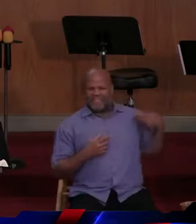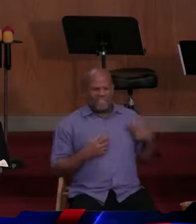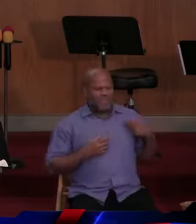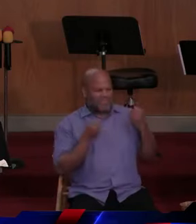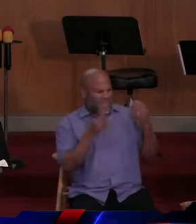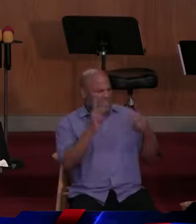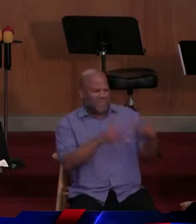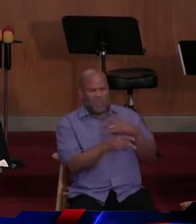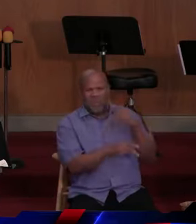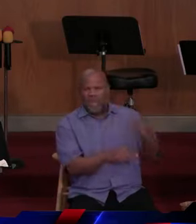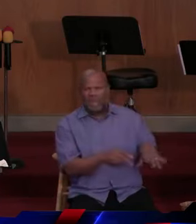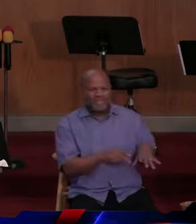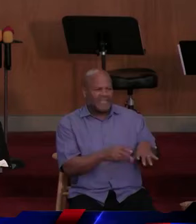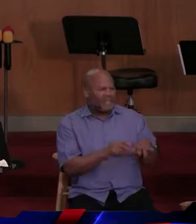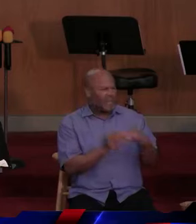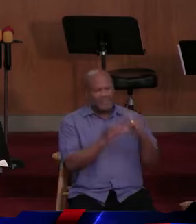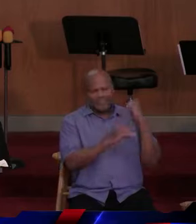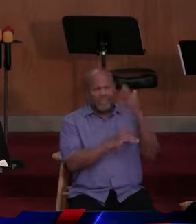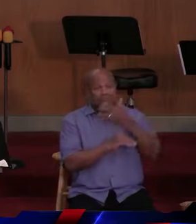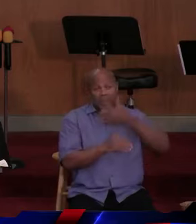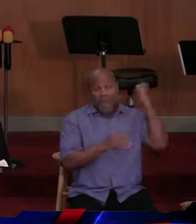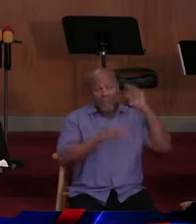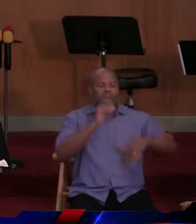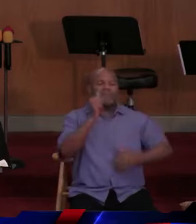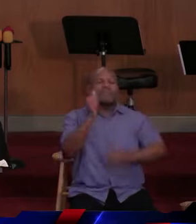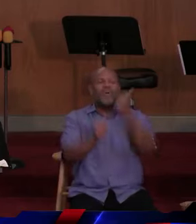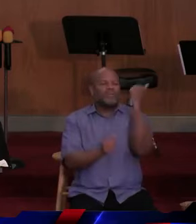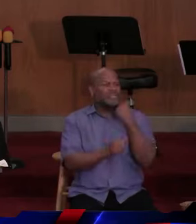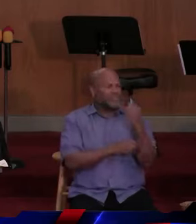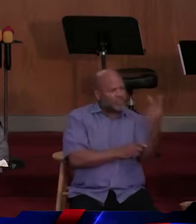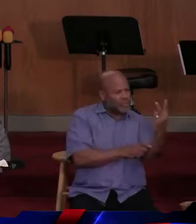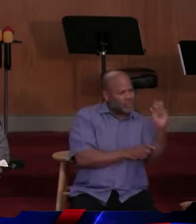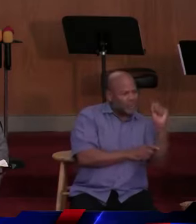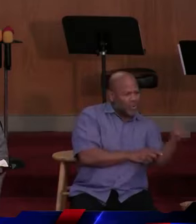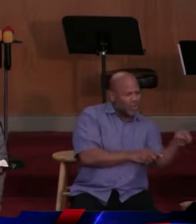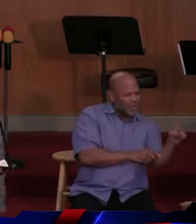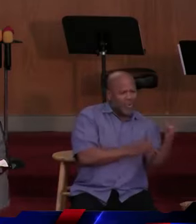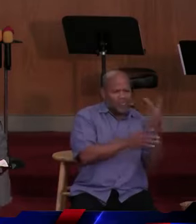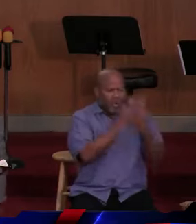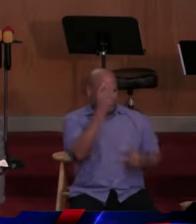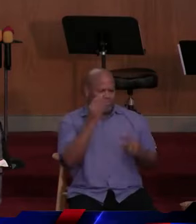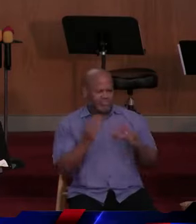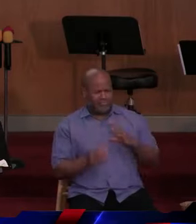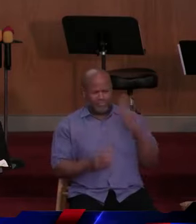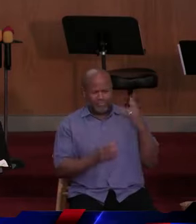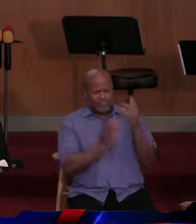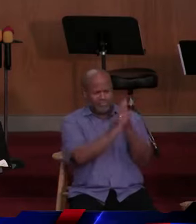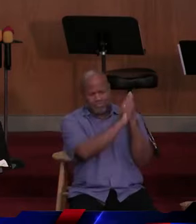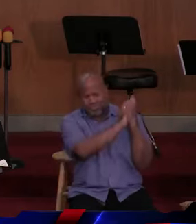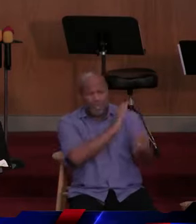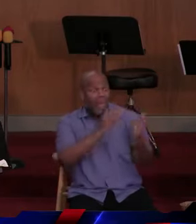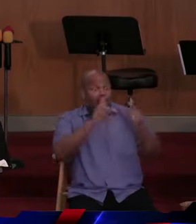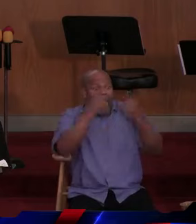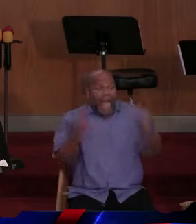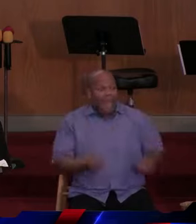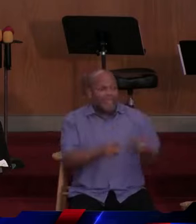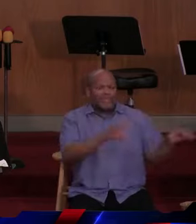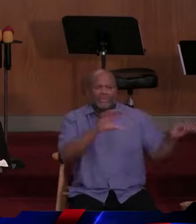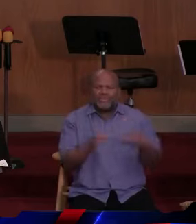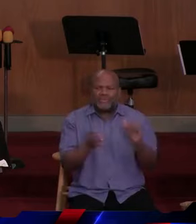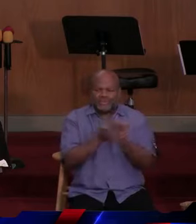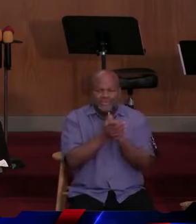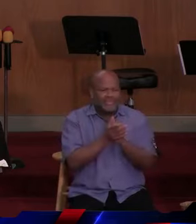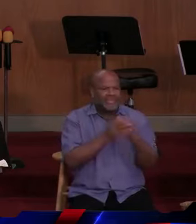was exponentially better than most players. He played 2 sports and excelled at both. But when he did it, he would get